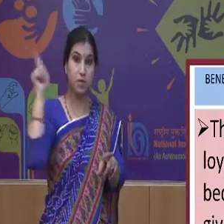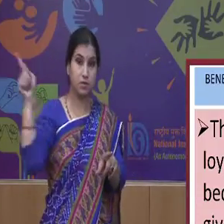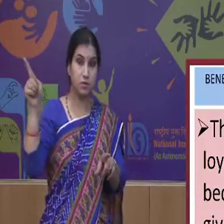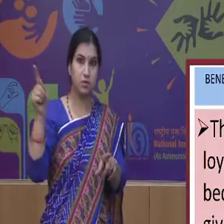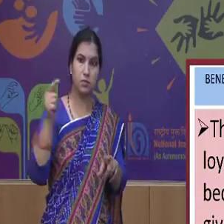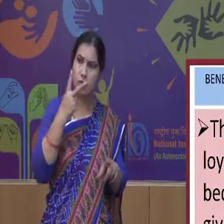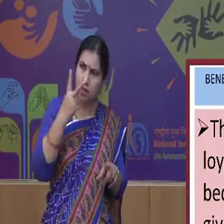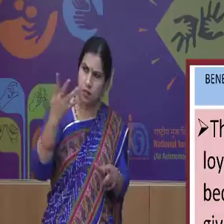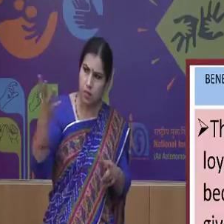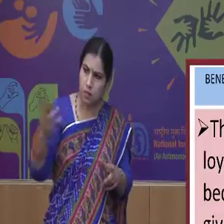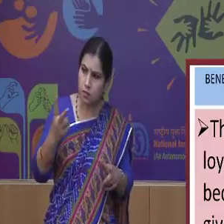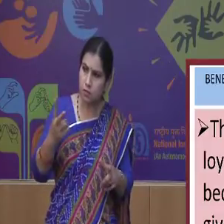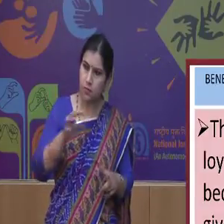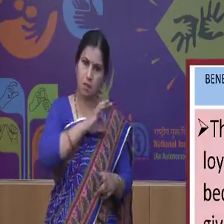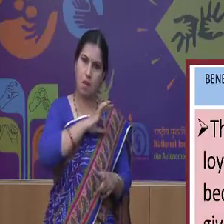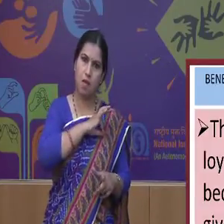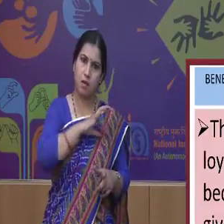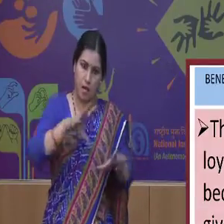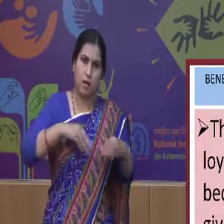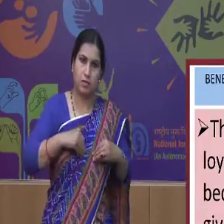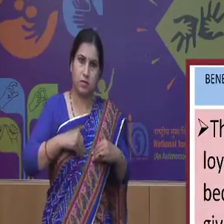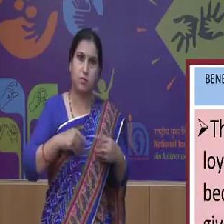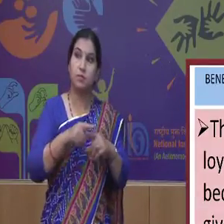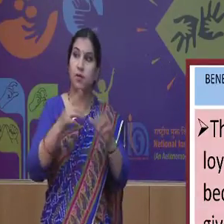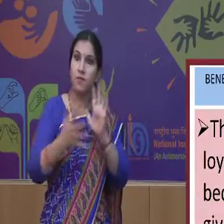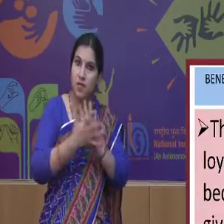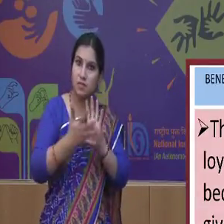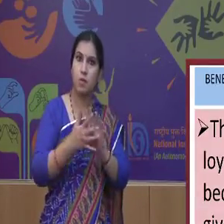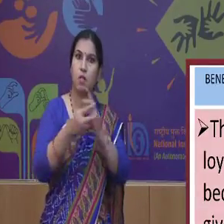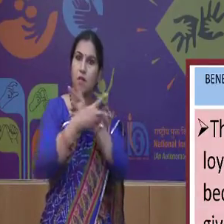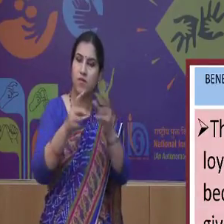items, customs, and festivals.